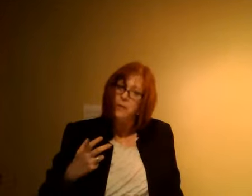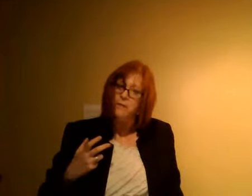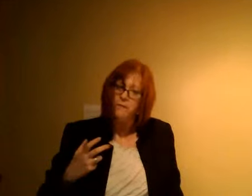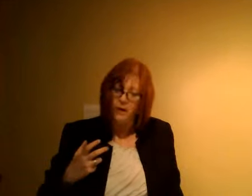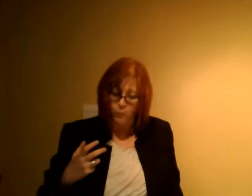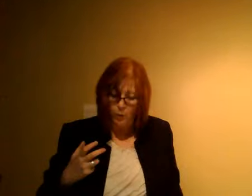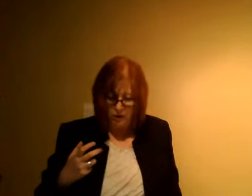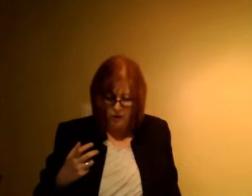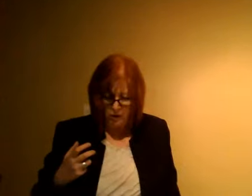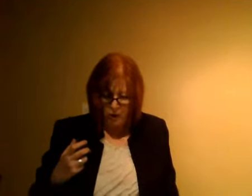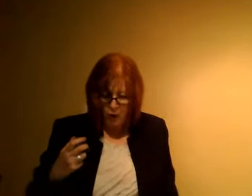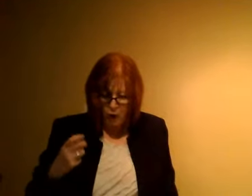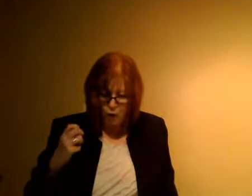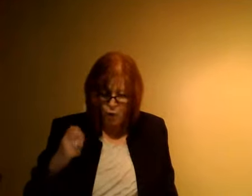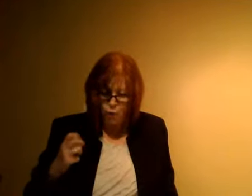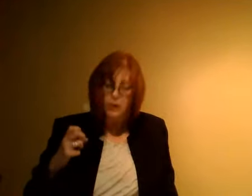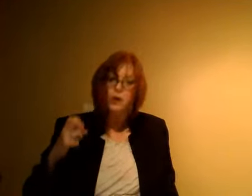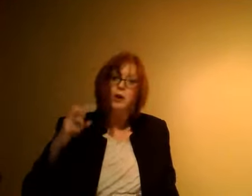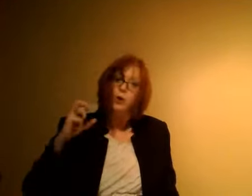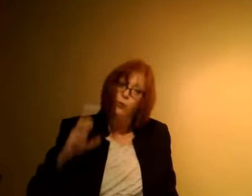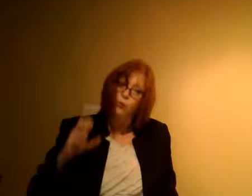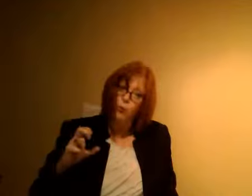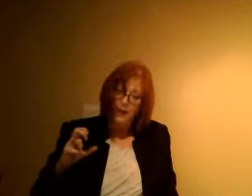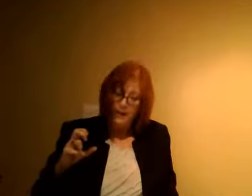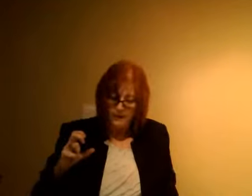than 5 questions to reach the root answer.